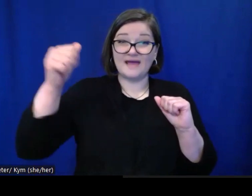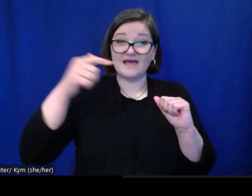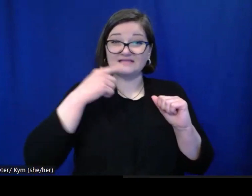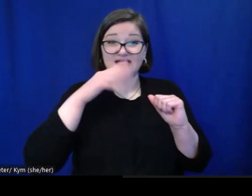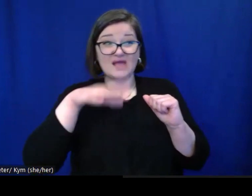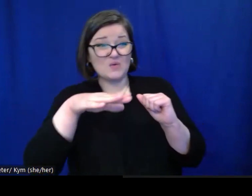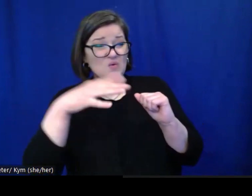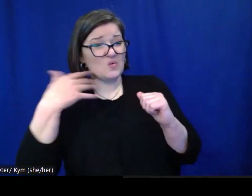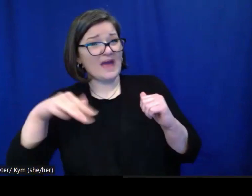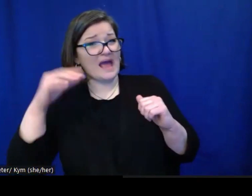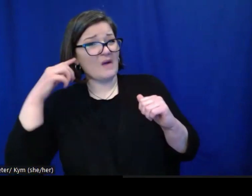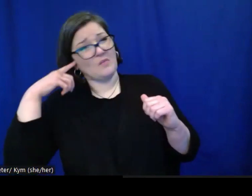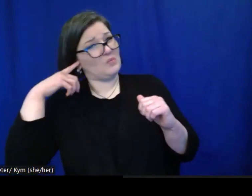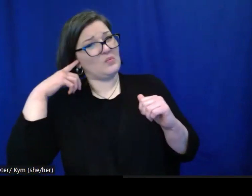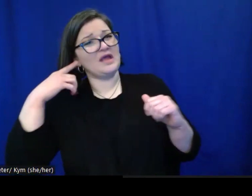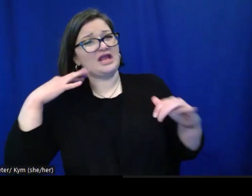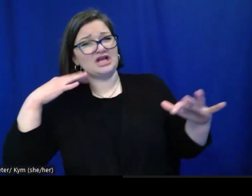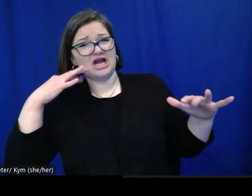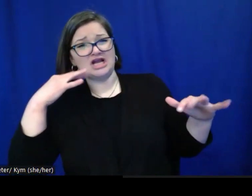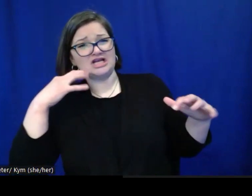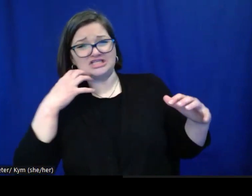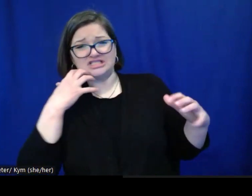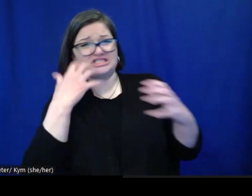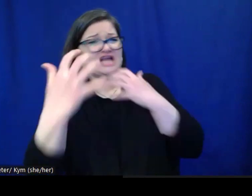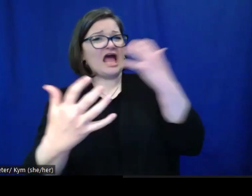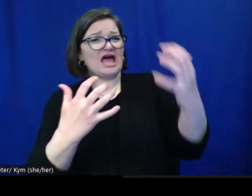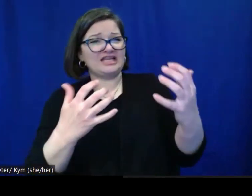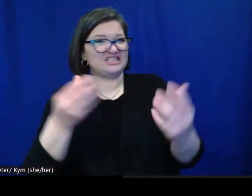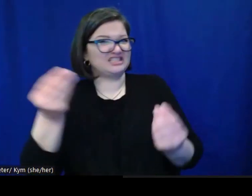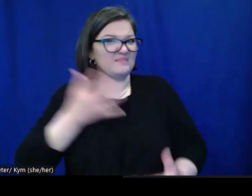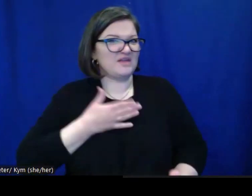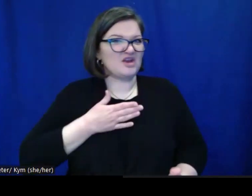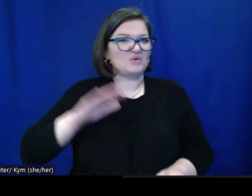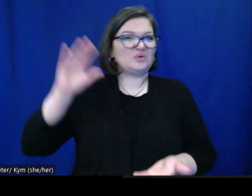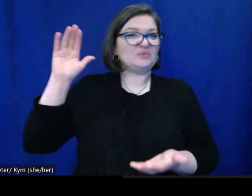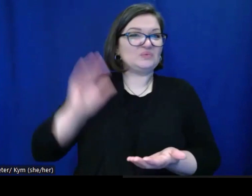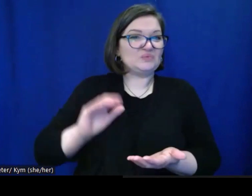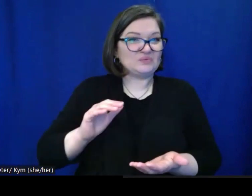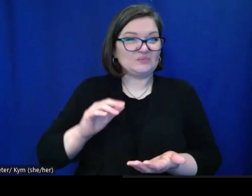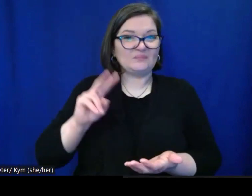me a take it down a notch. I